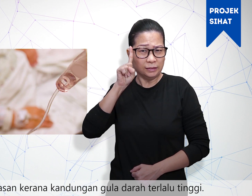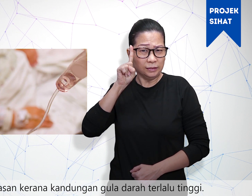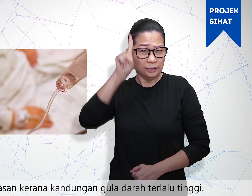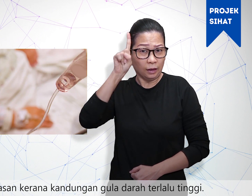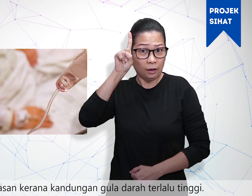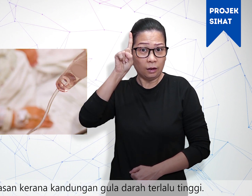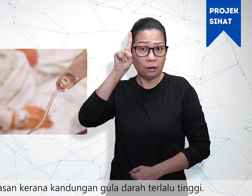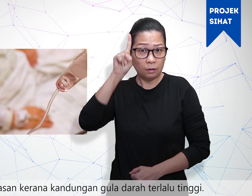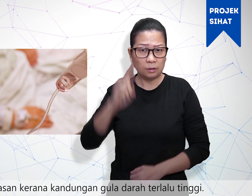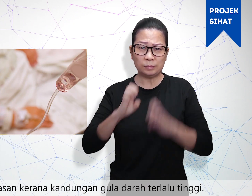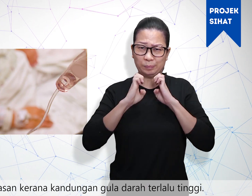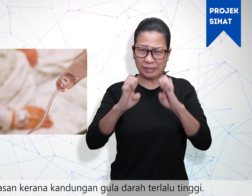hyperglycemic emergencies.